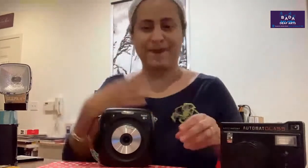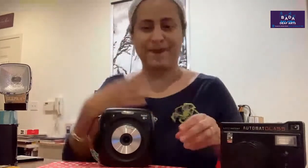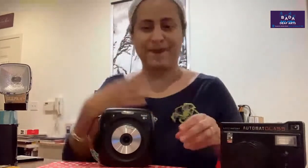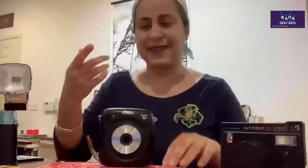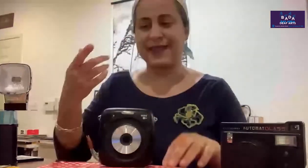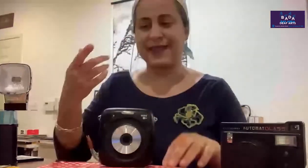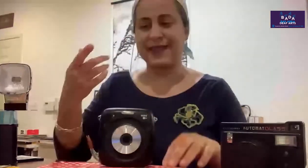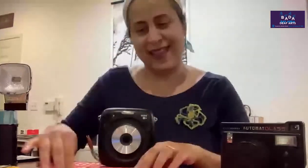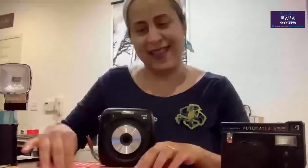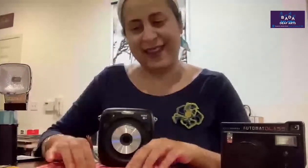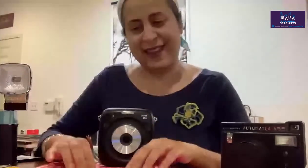It's called Hungry.